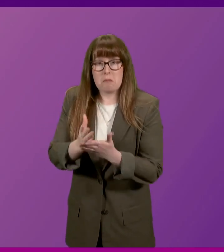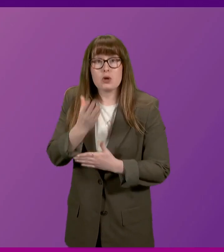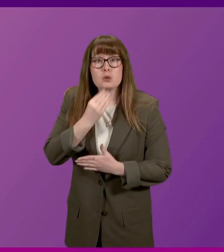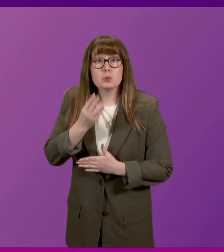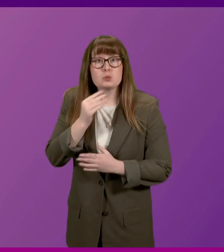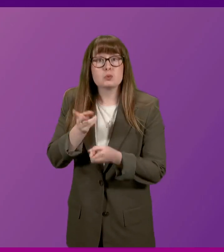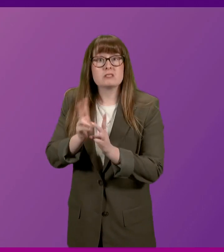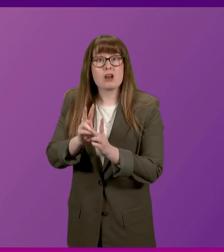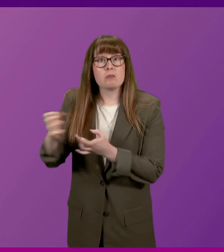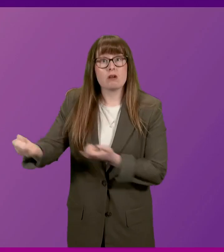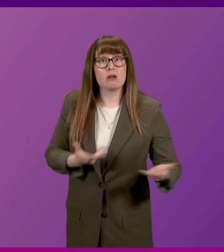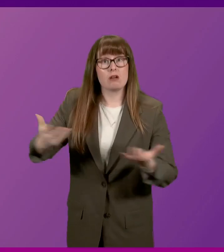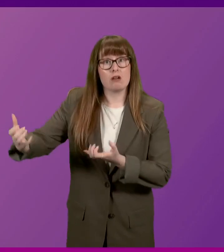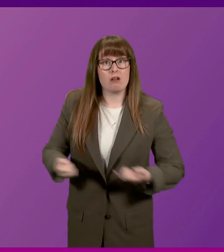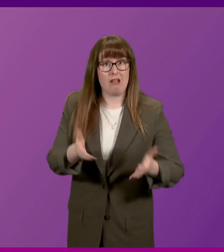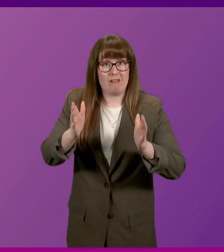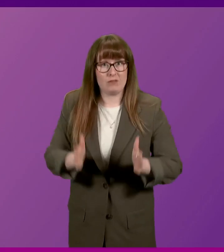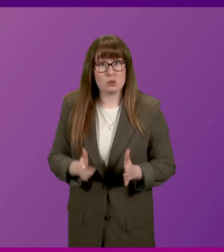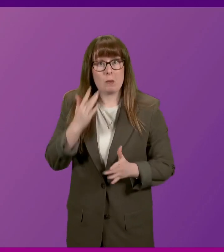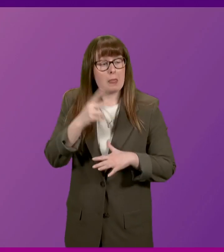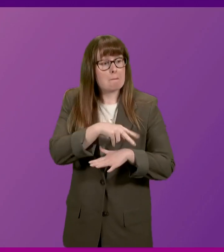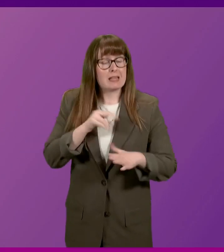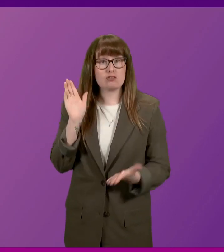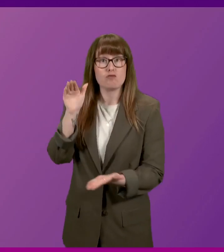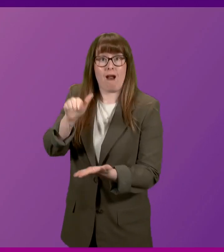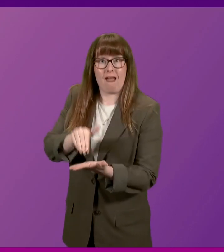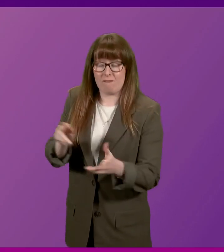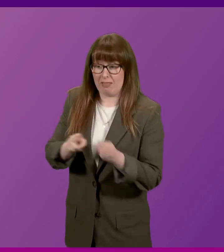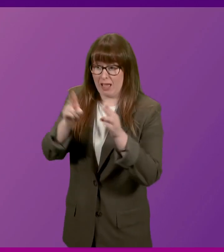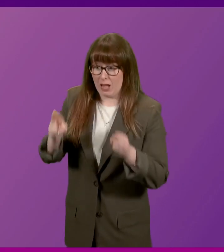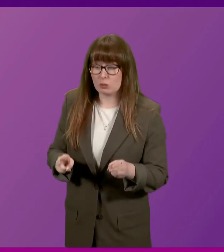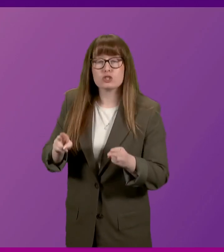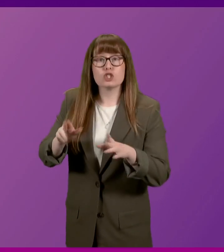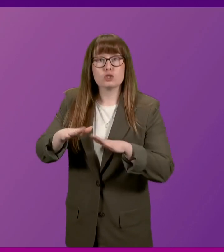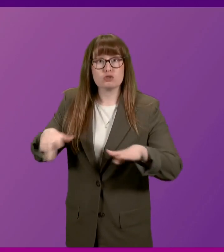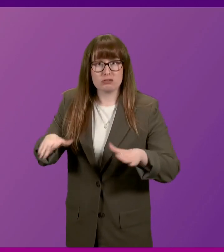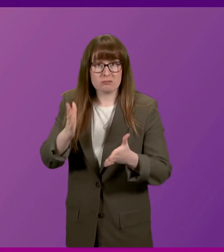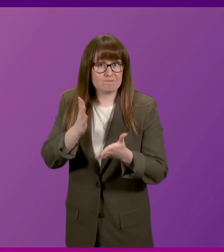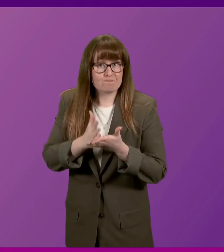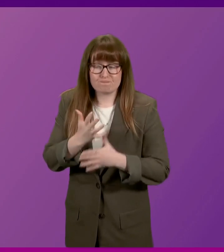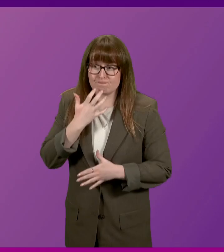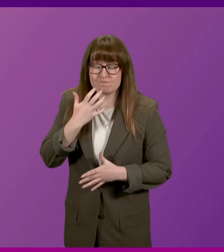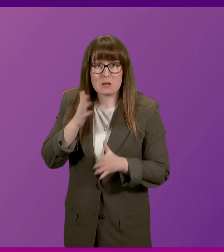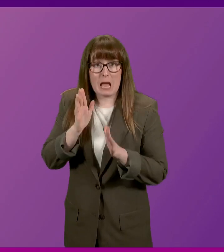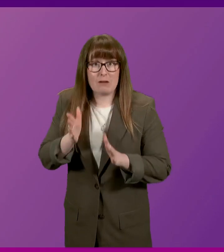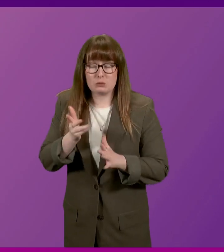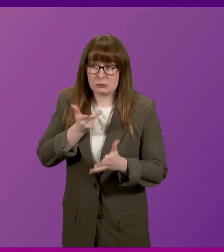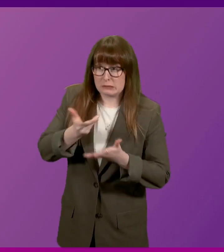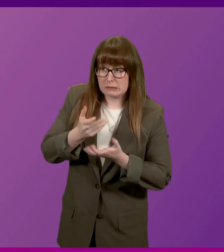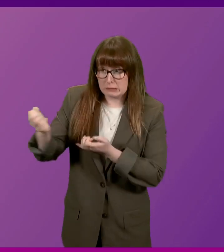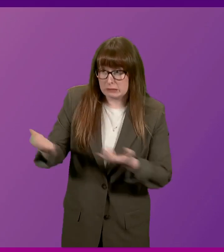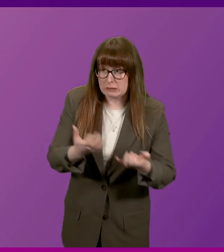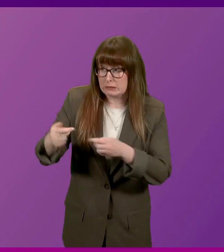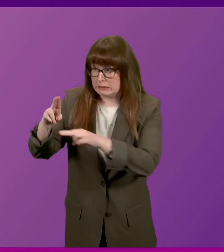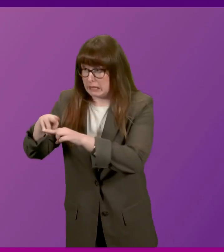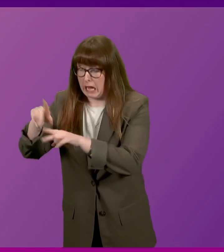as interpreters, and when the police arrive on the scene, children are having to talk between their